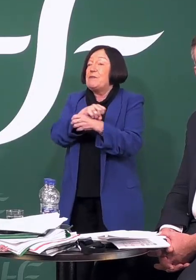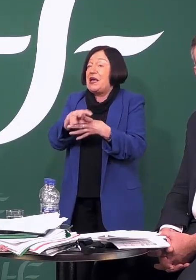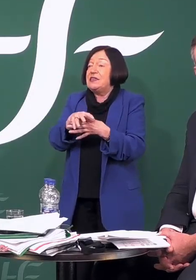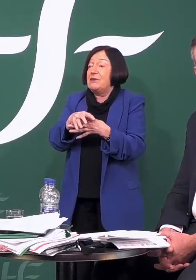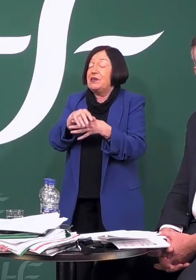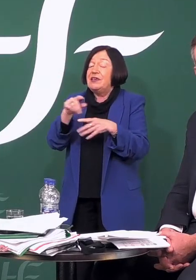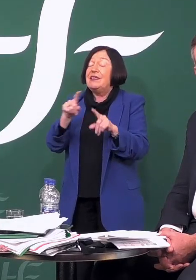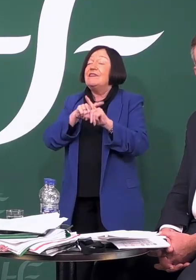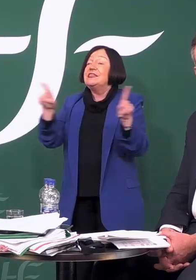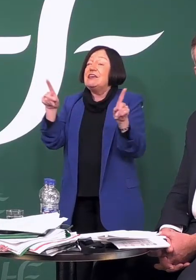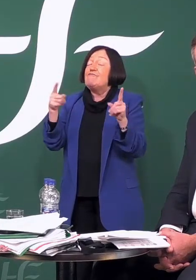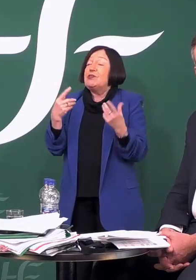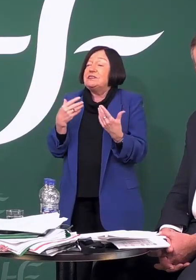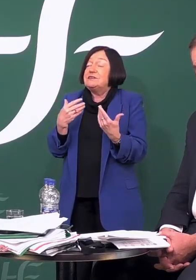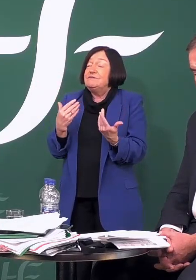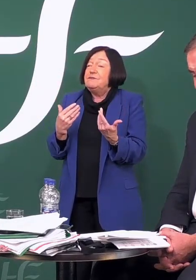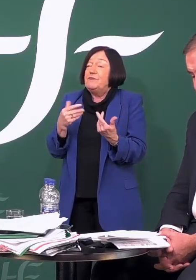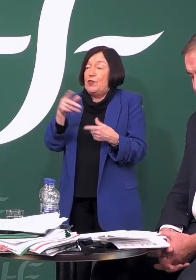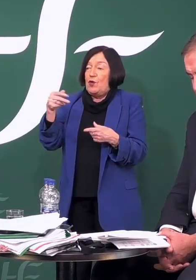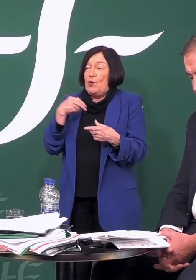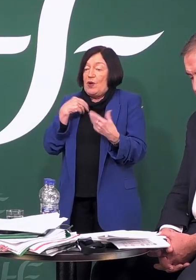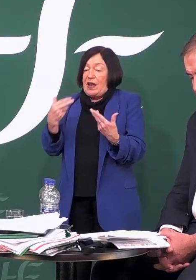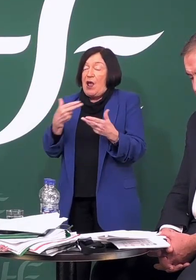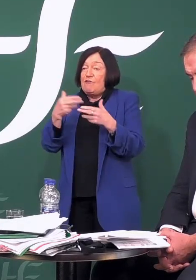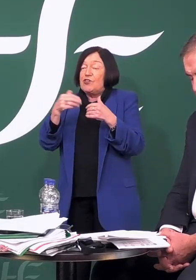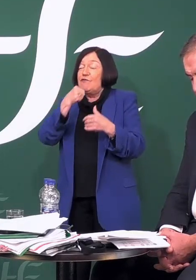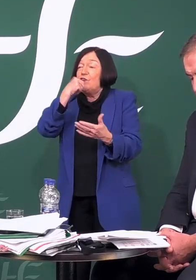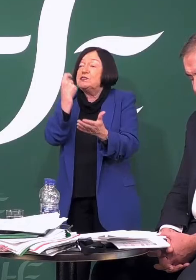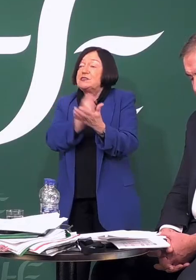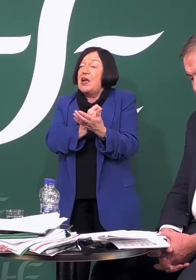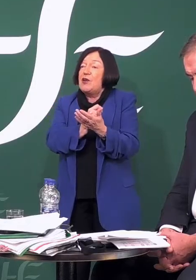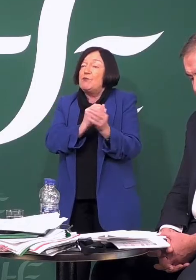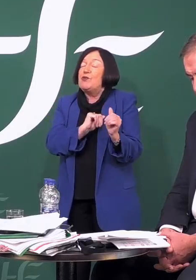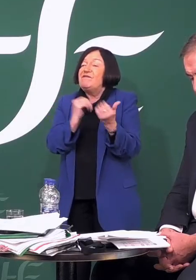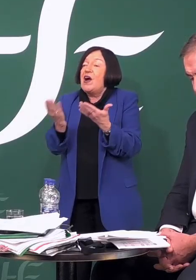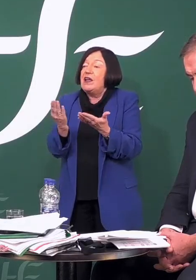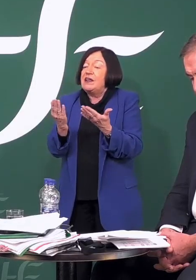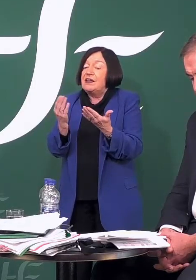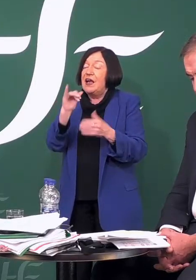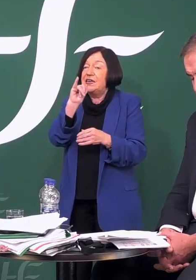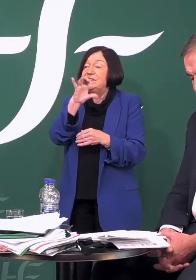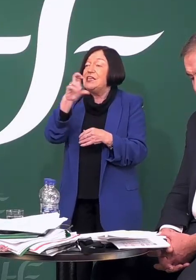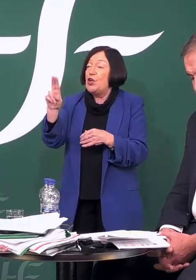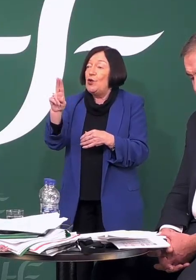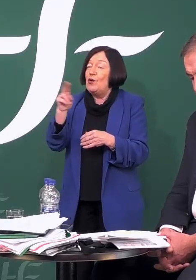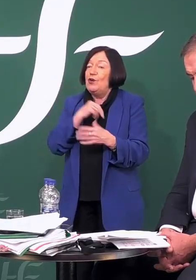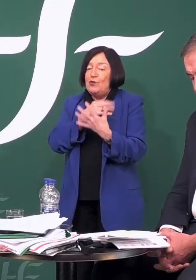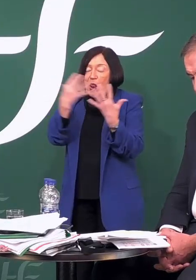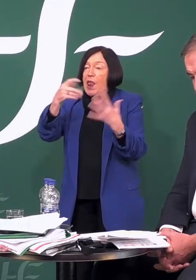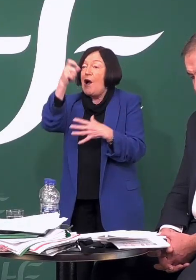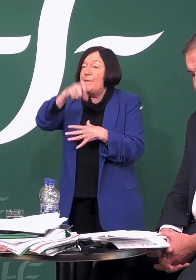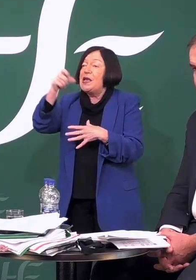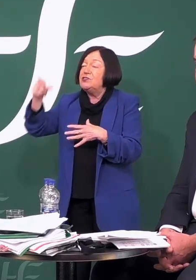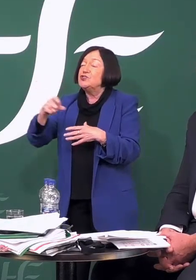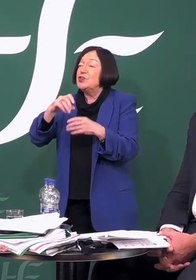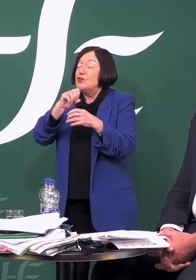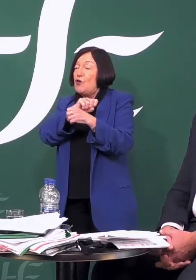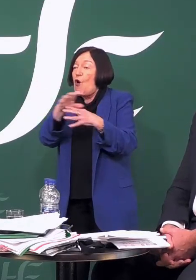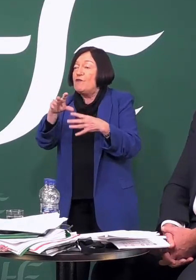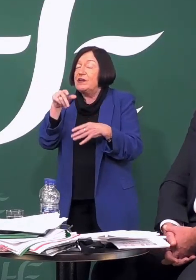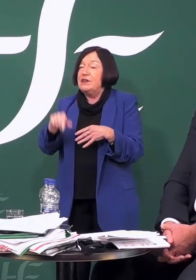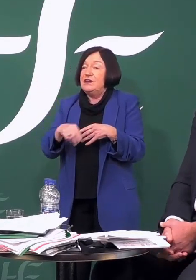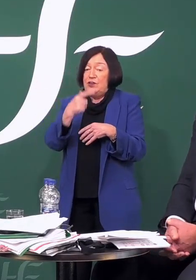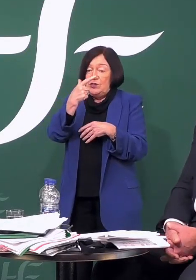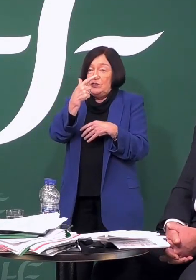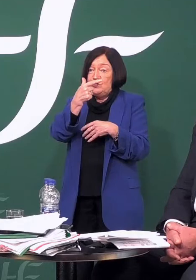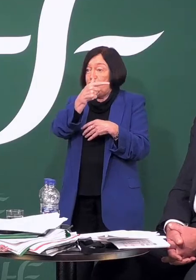The difference for us now is we are now for the first time providing intensive care to a lot of patients with COVID, 90 to 100 in any one day